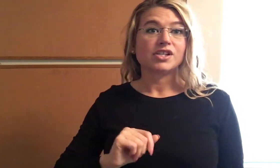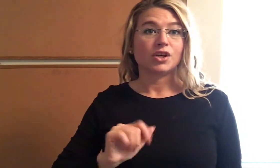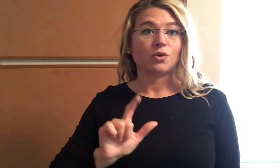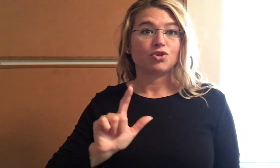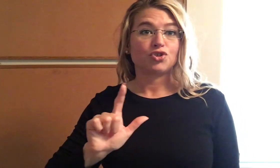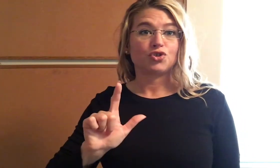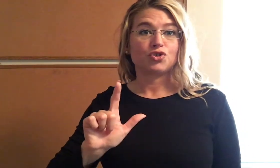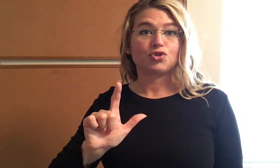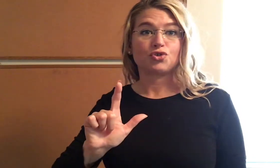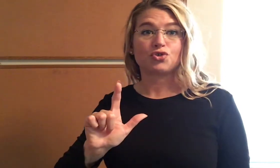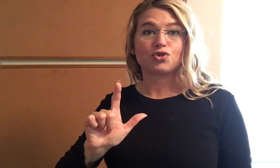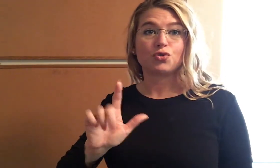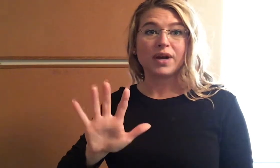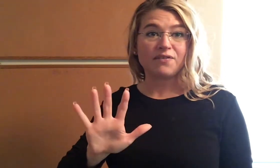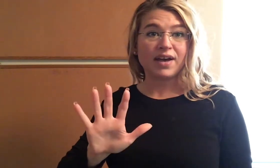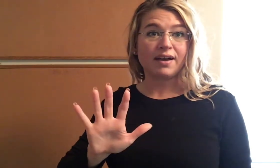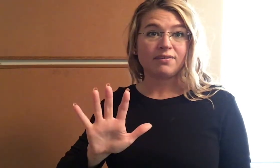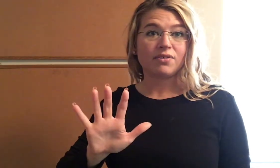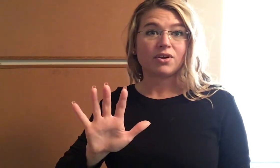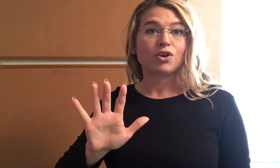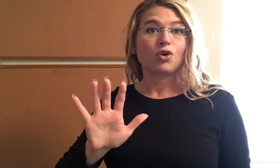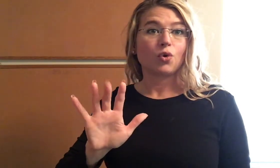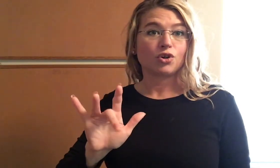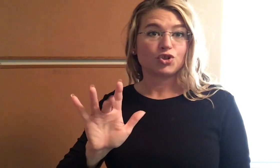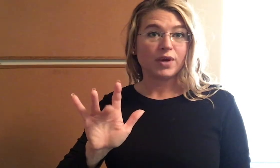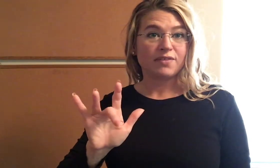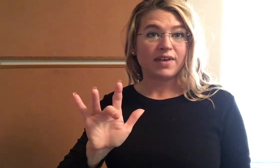So 25 or 25.